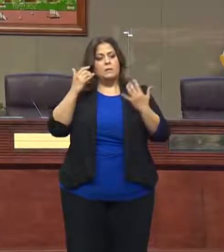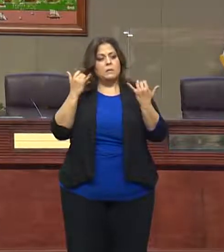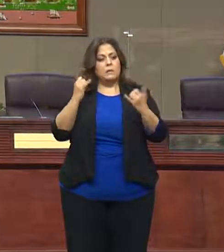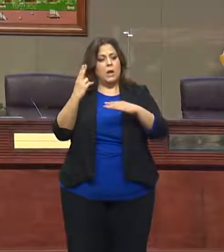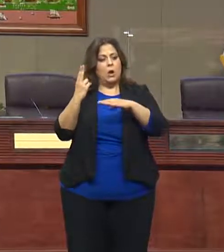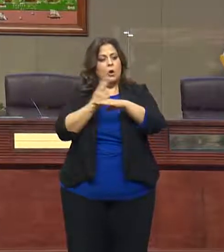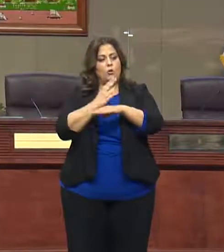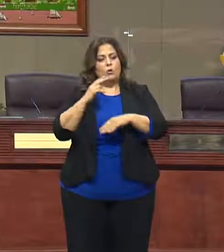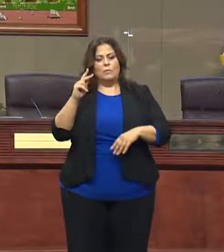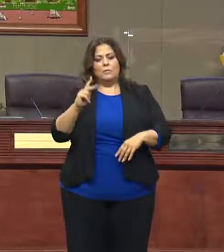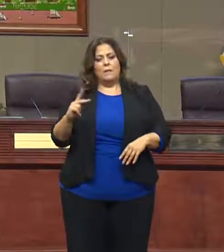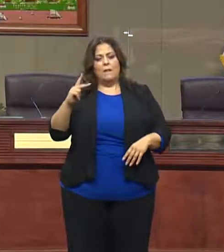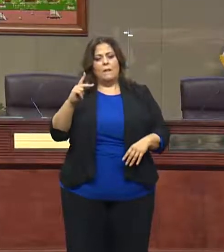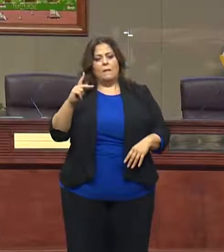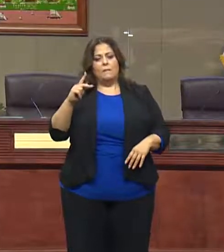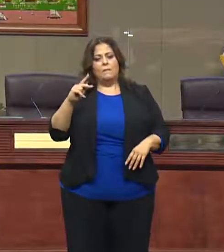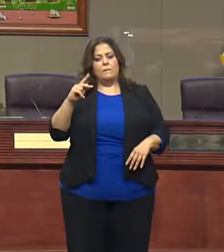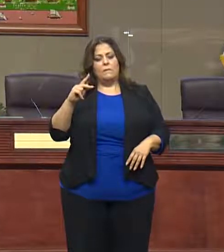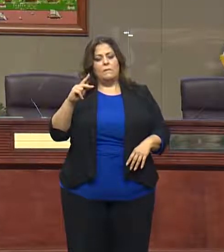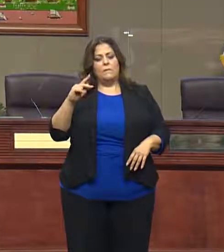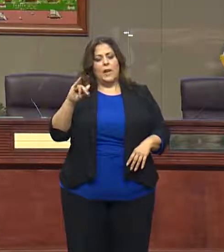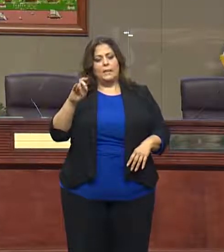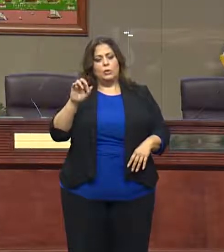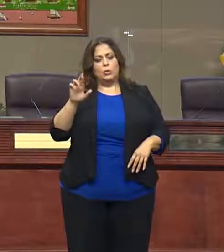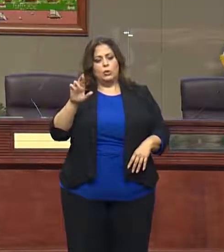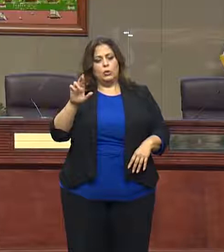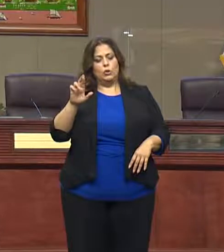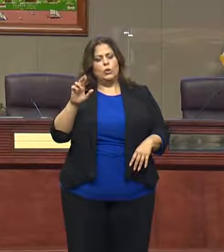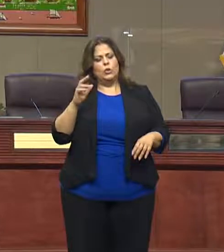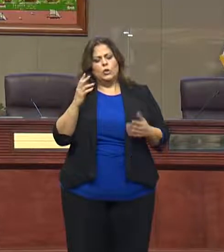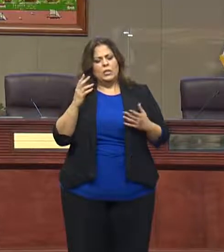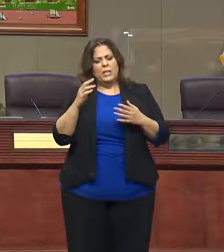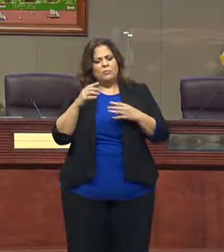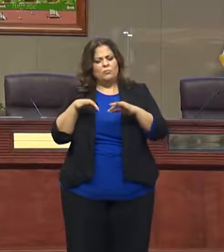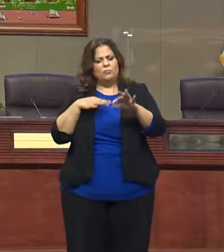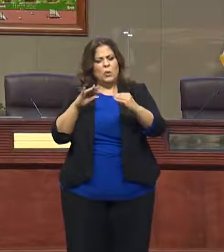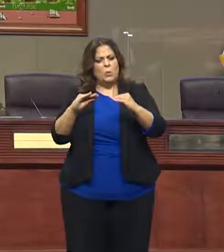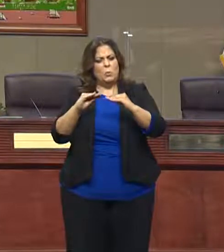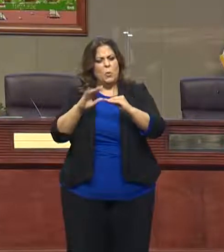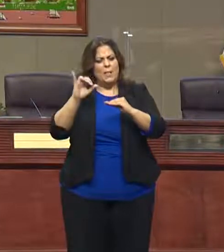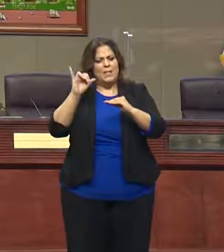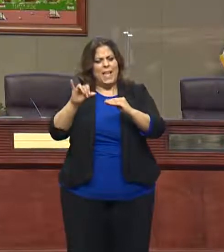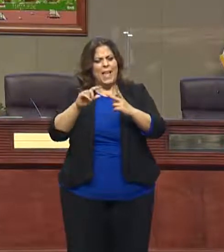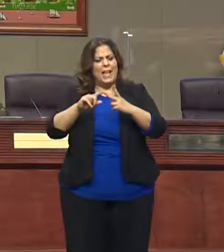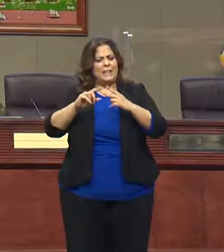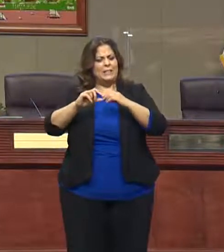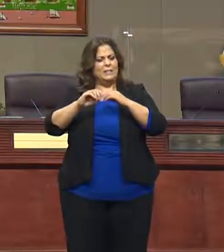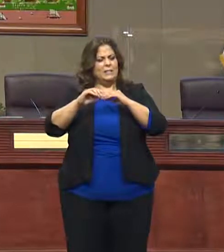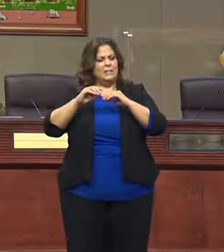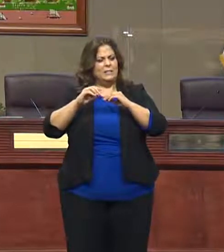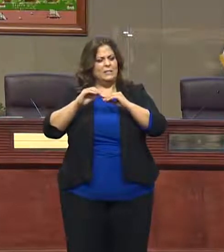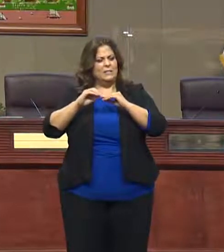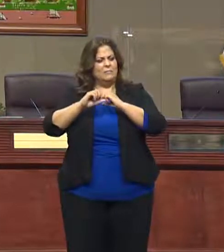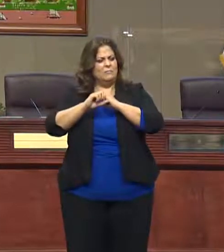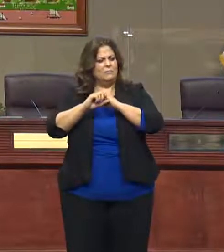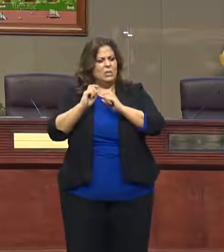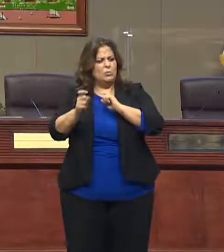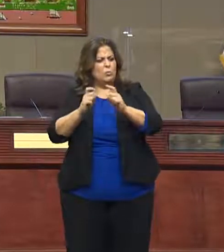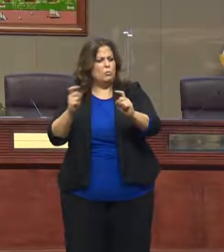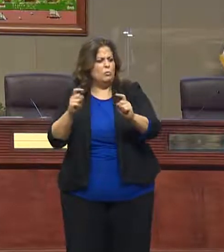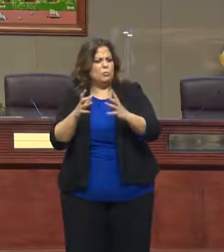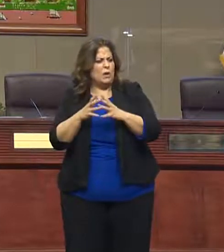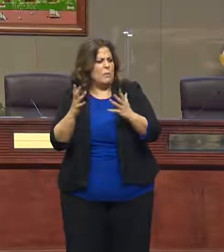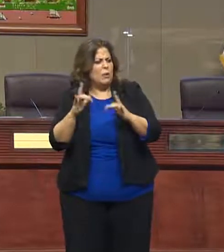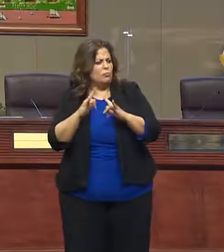little bit more about that, how that's going, and how much distribution is happening there now? The demand for